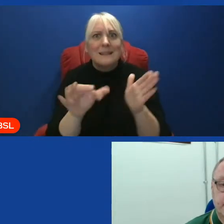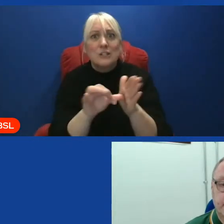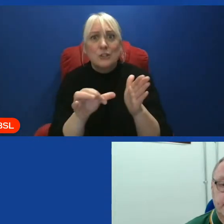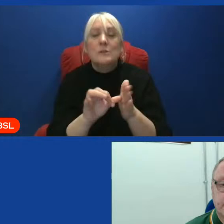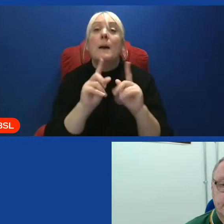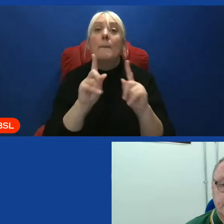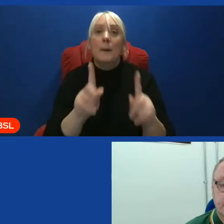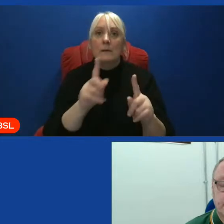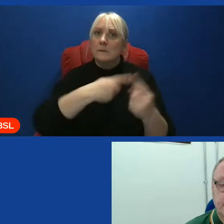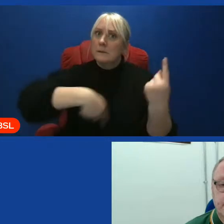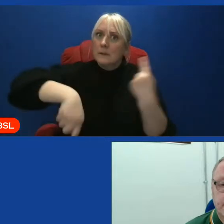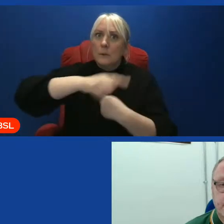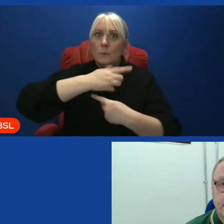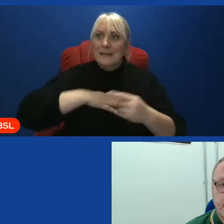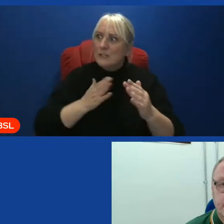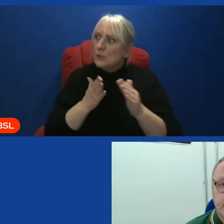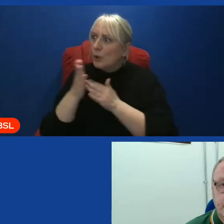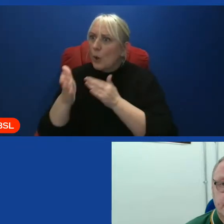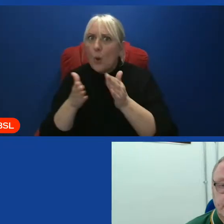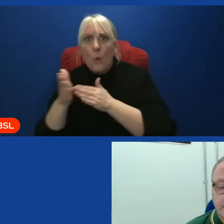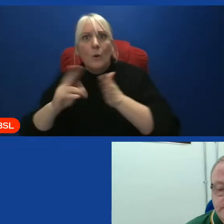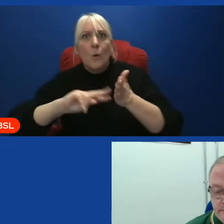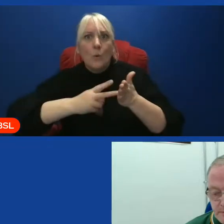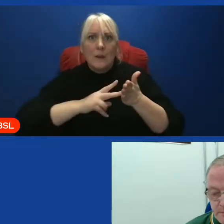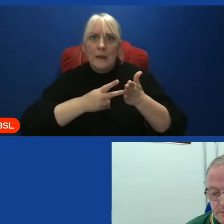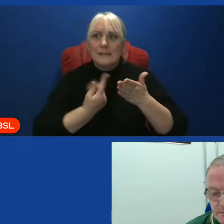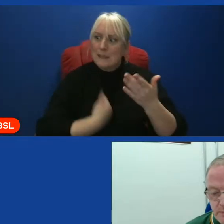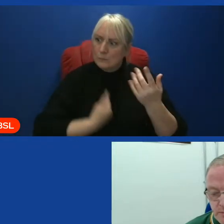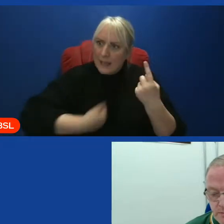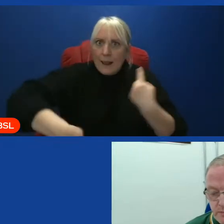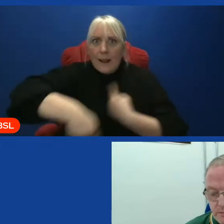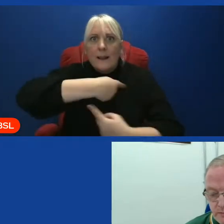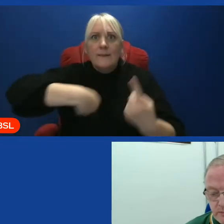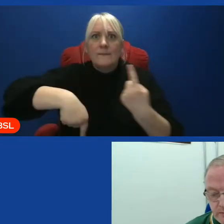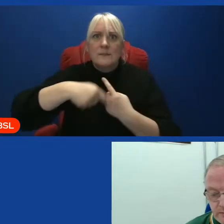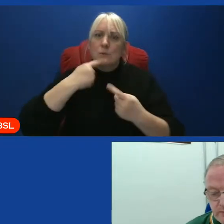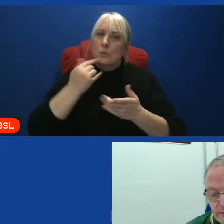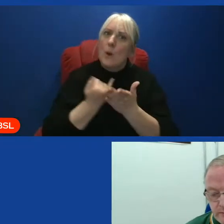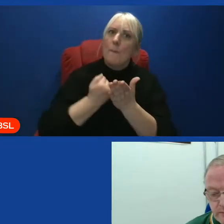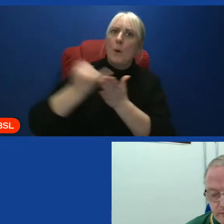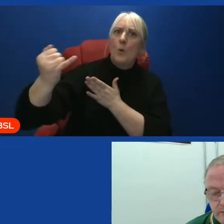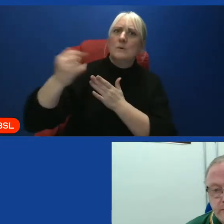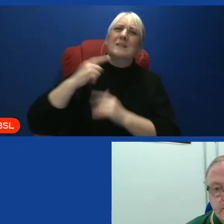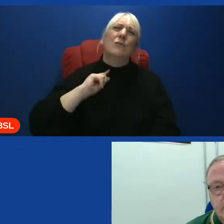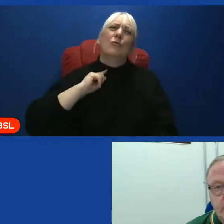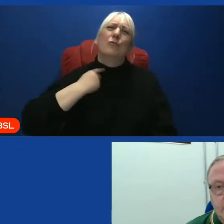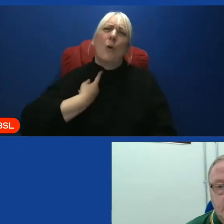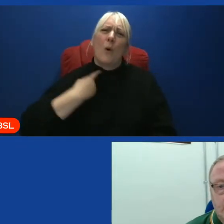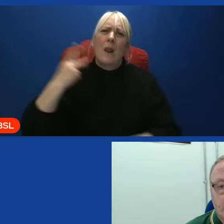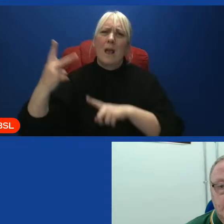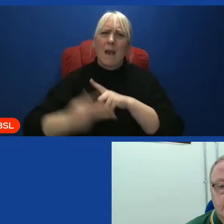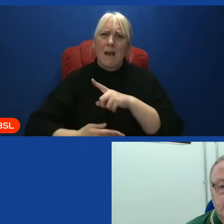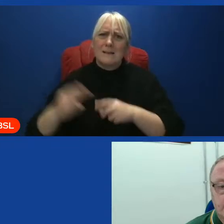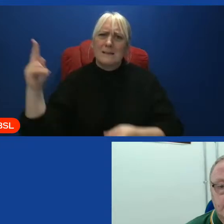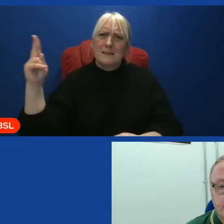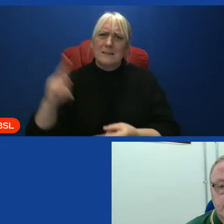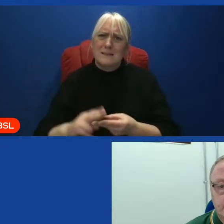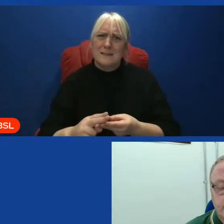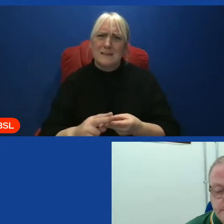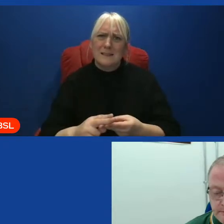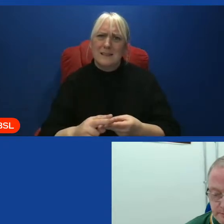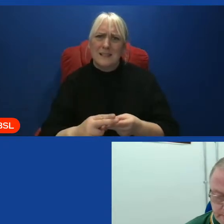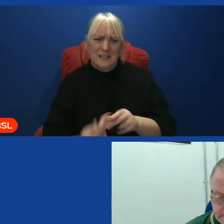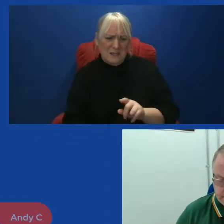away now and do our bit to organise opposition to these cruel and callous cuts and the continued penalisation of the